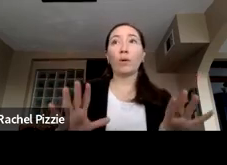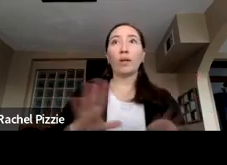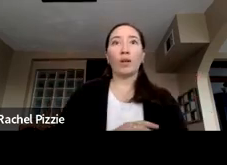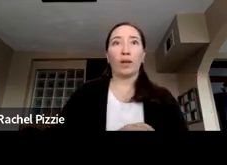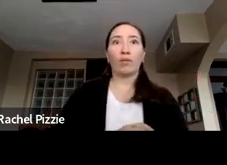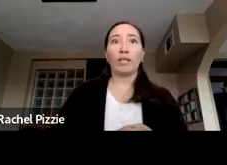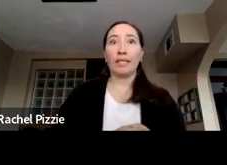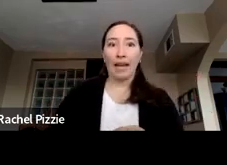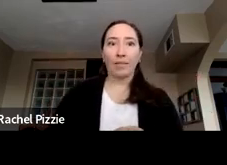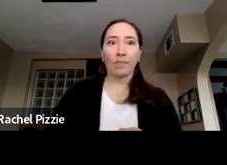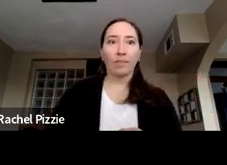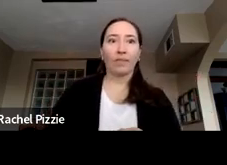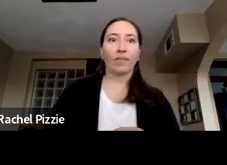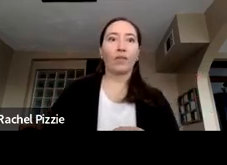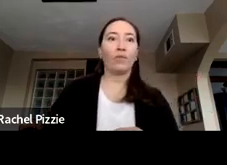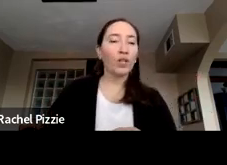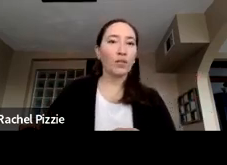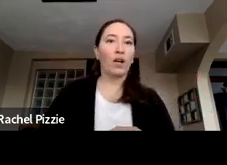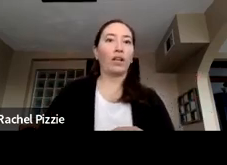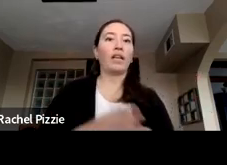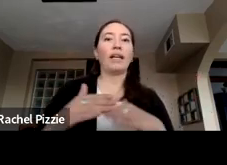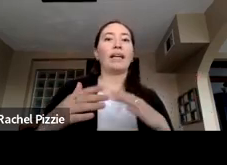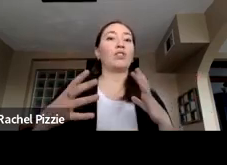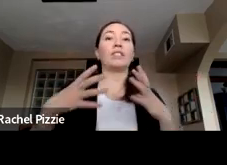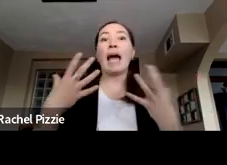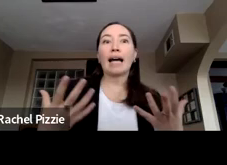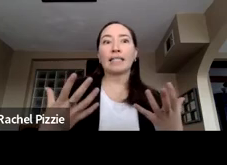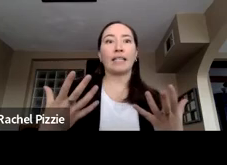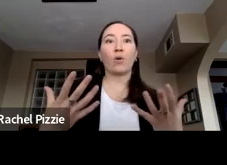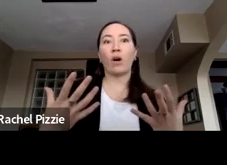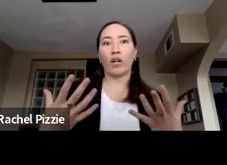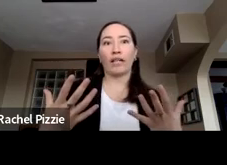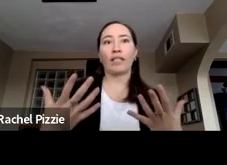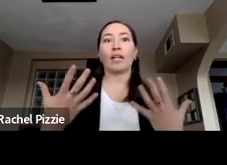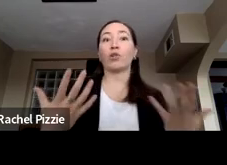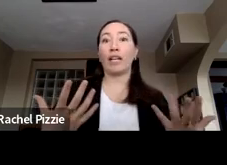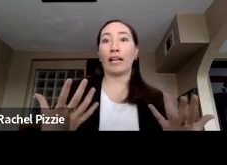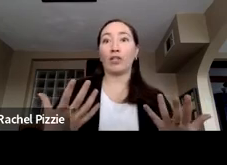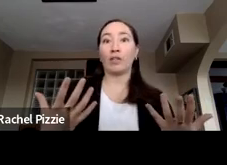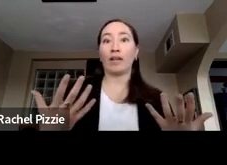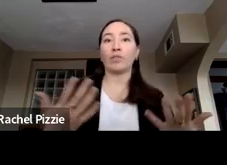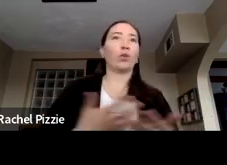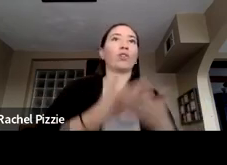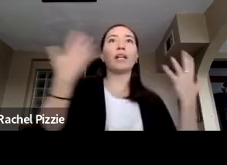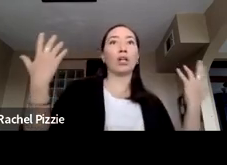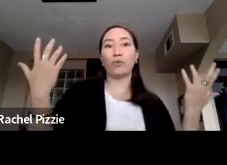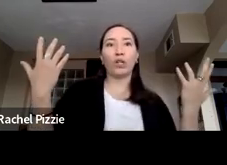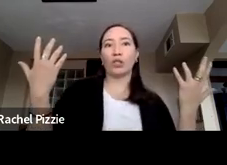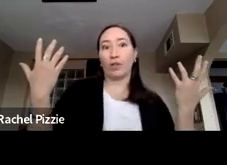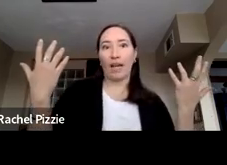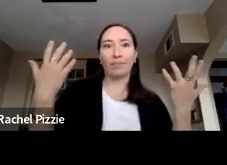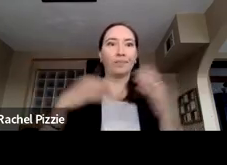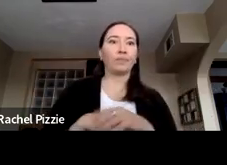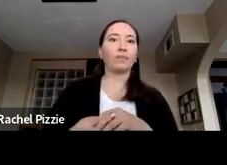So what we're going to be going through today, first of all, is just accessing Qualtrics and creating a survey. So creating your